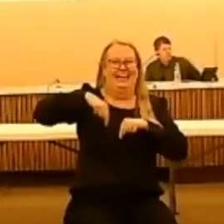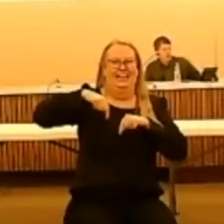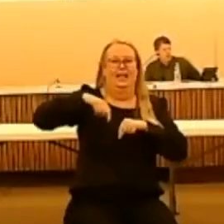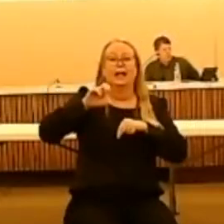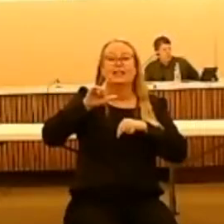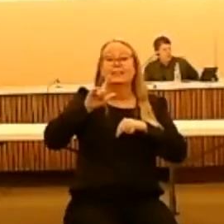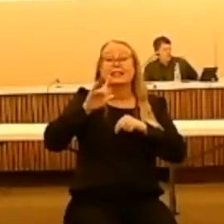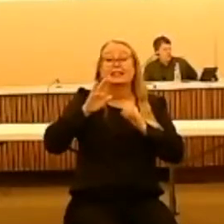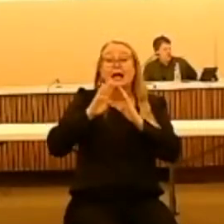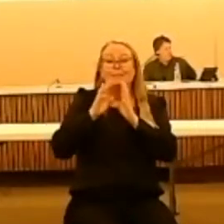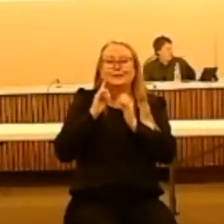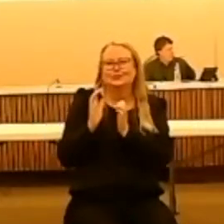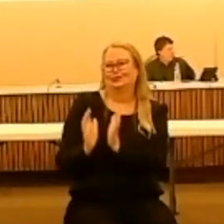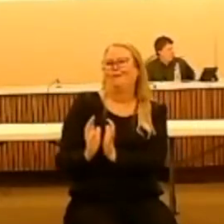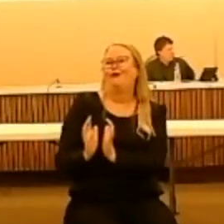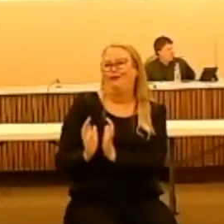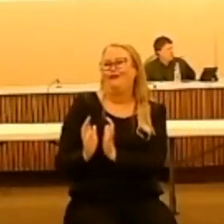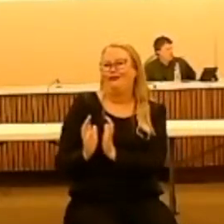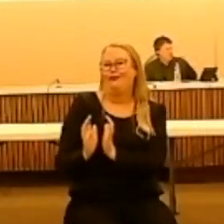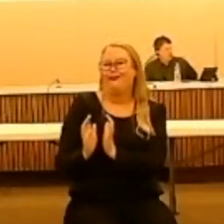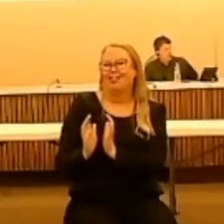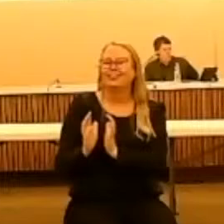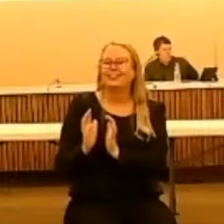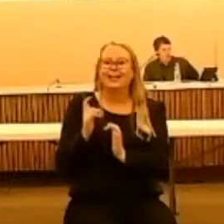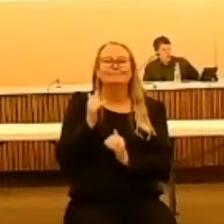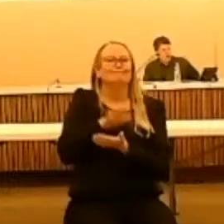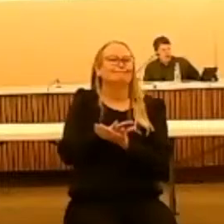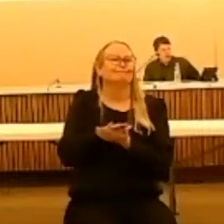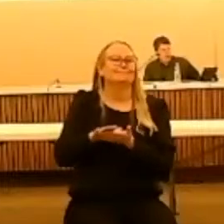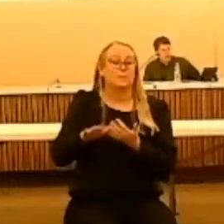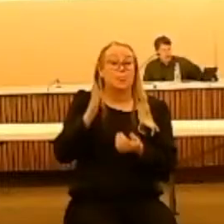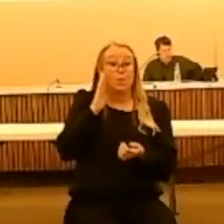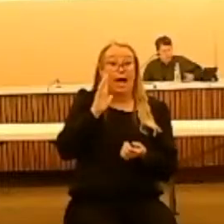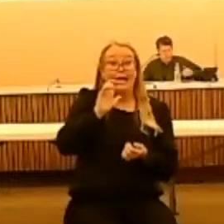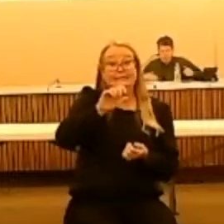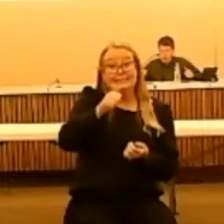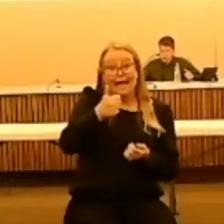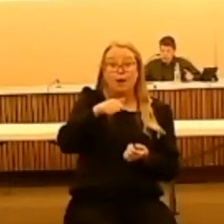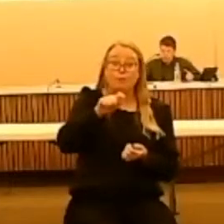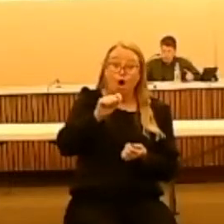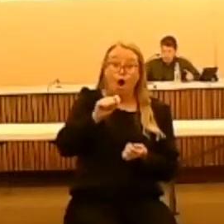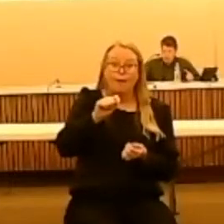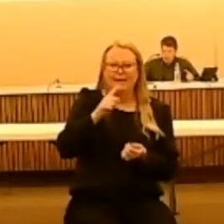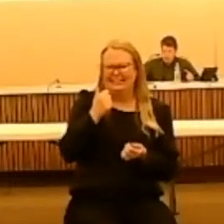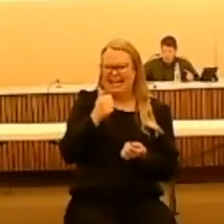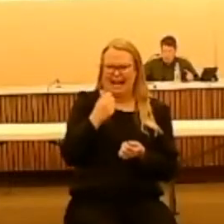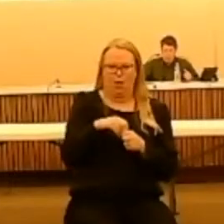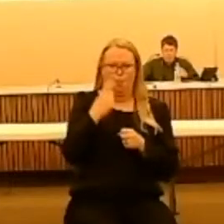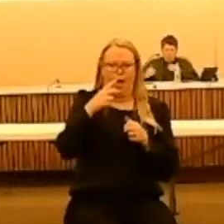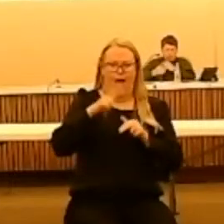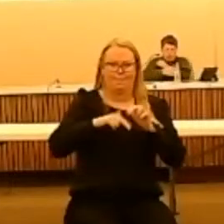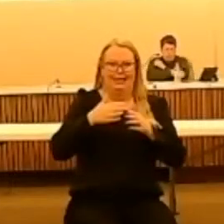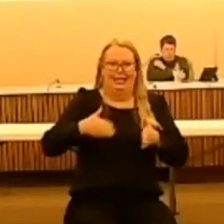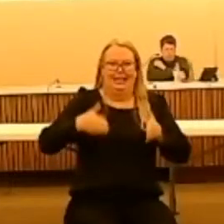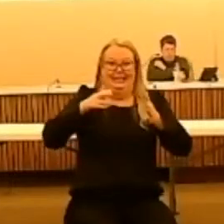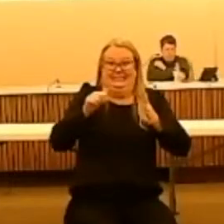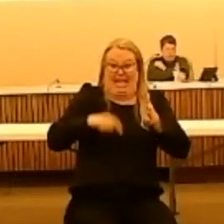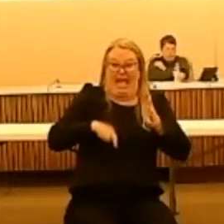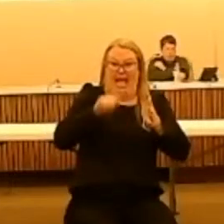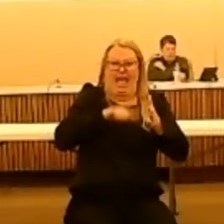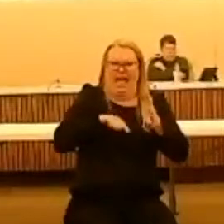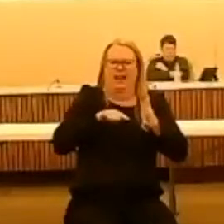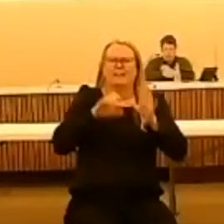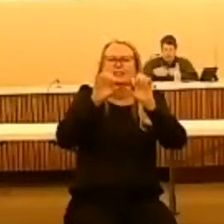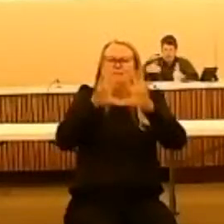much smaller than a 10-unit building. And so what that would allow you to do is the